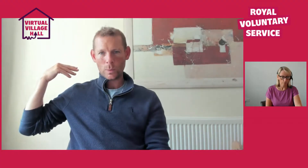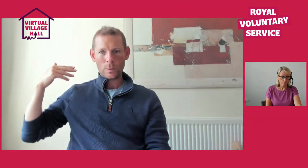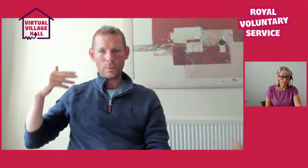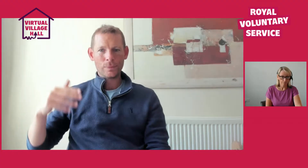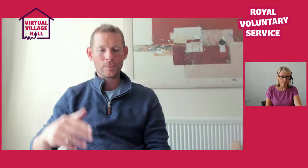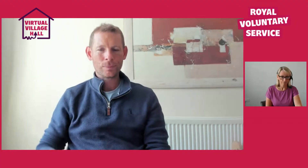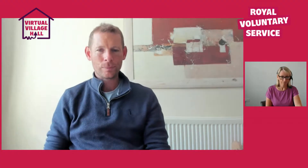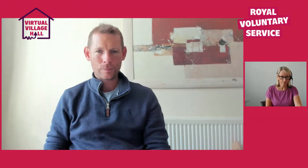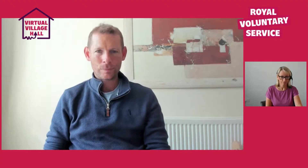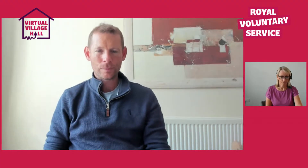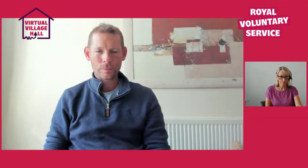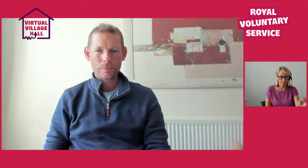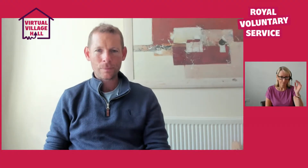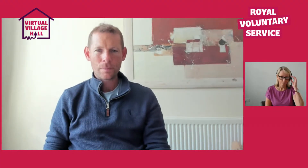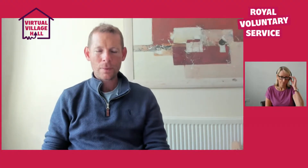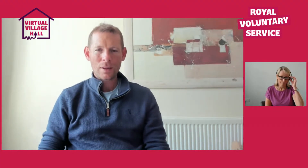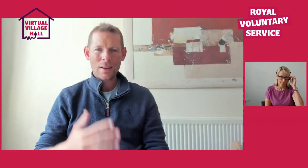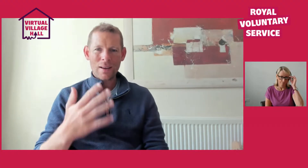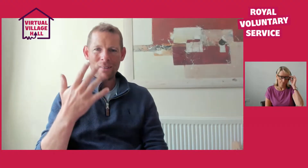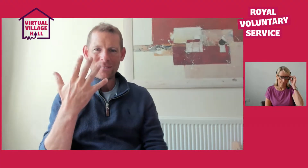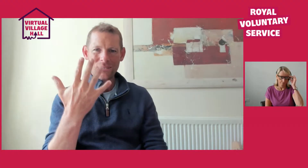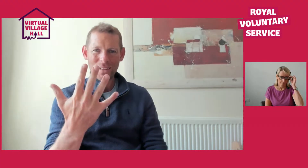ago.